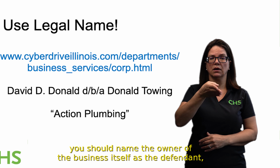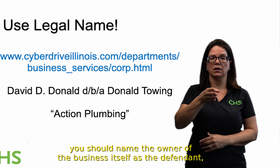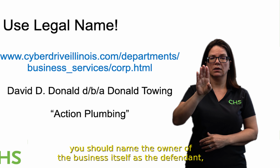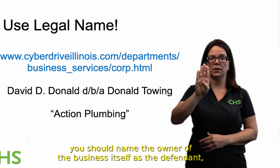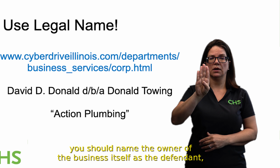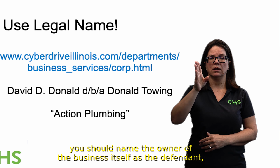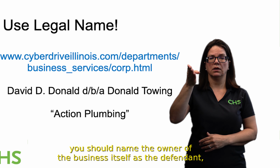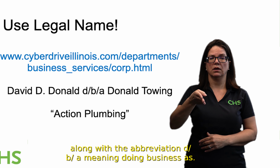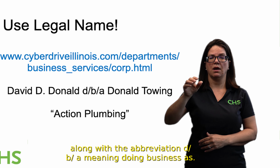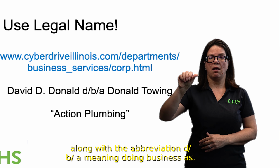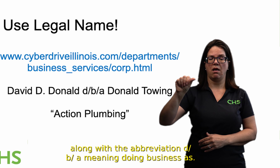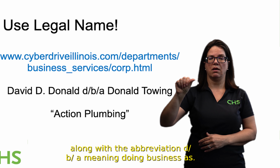the abbreviation